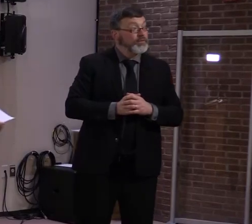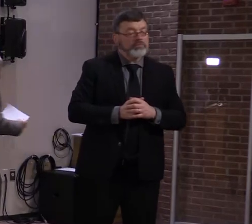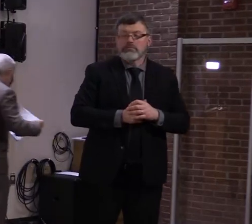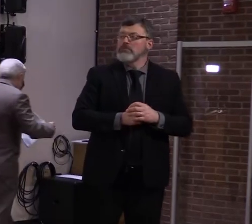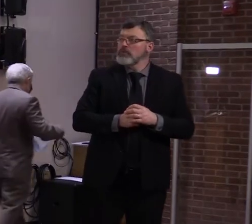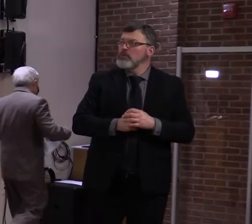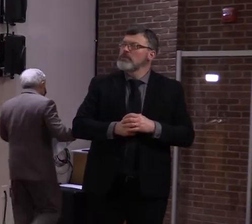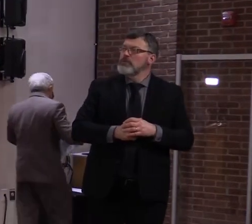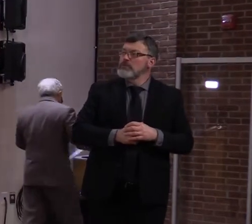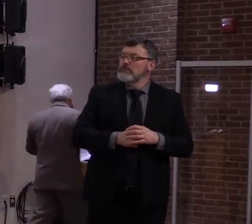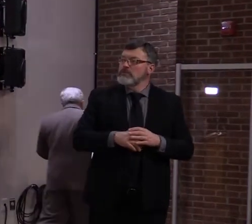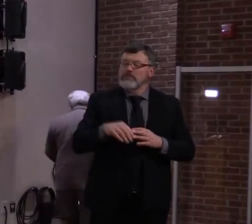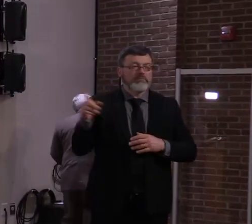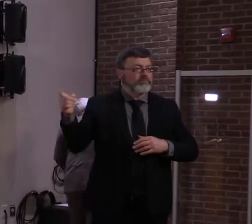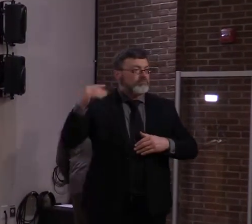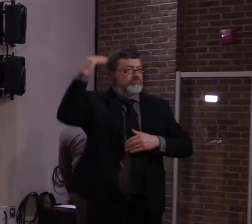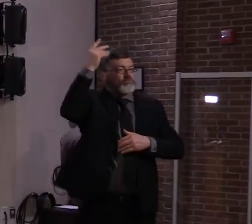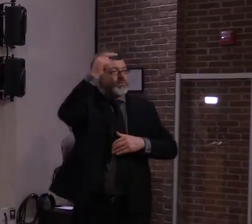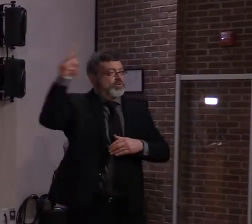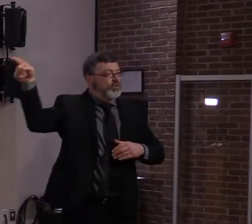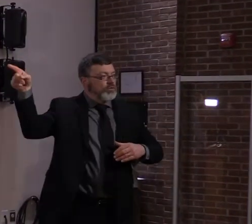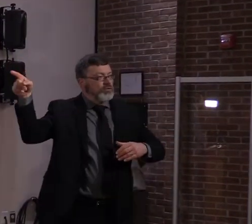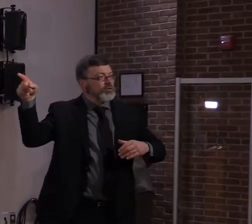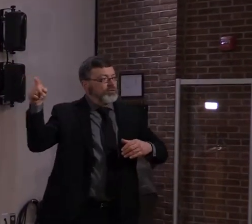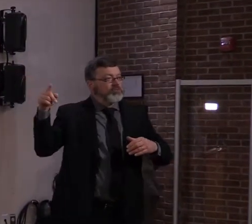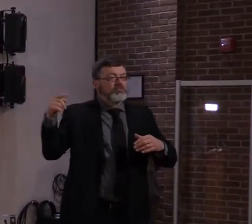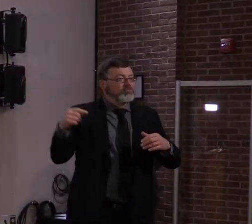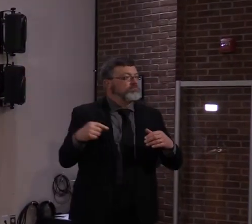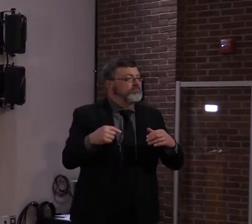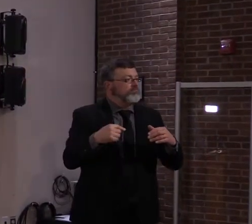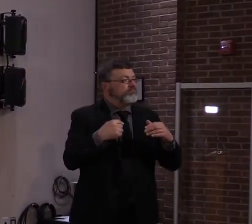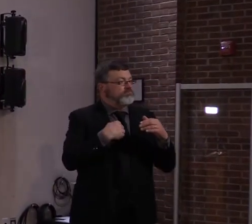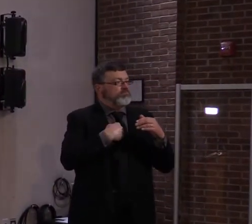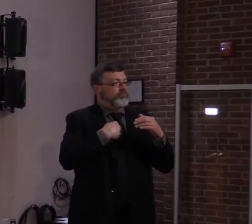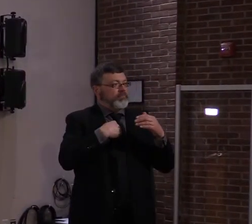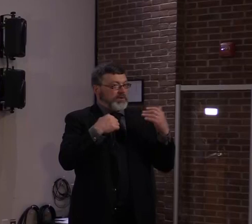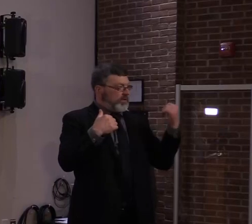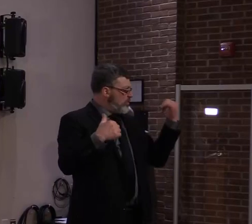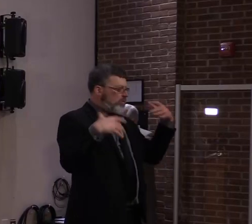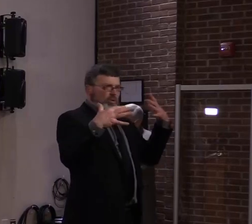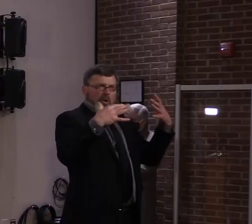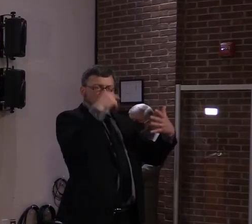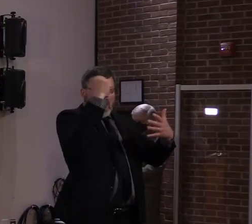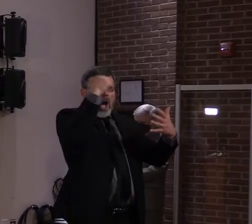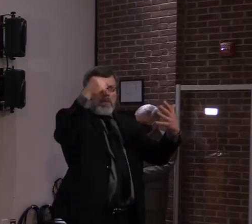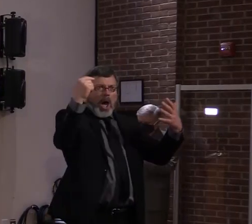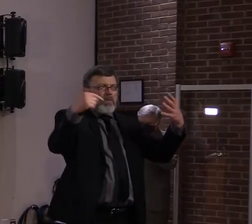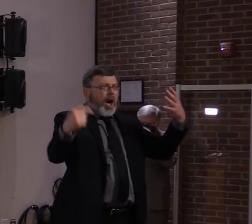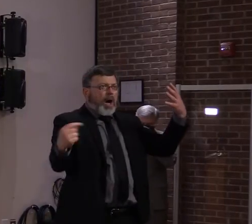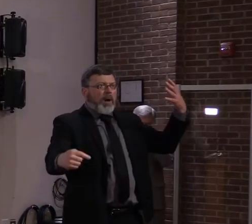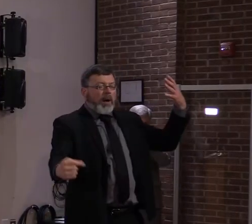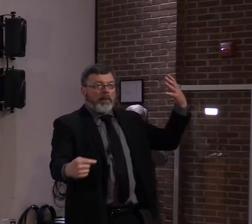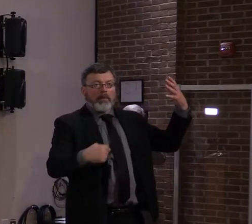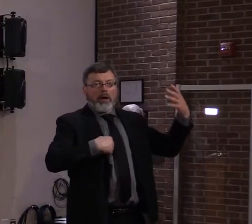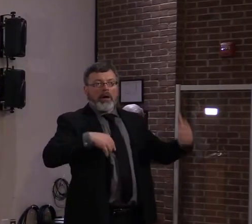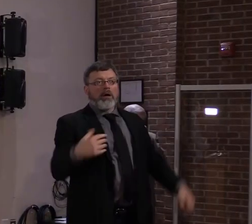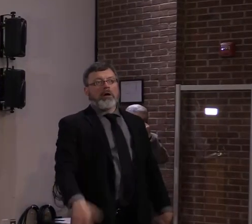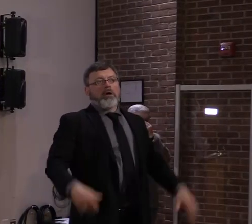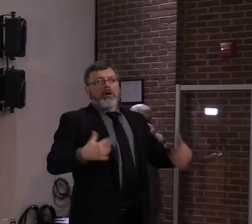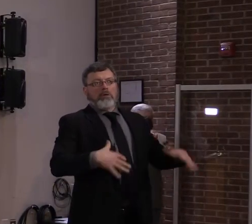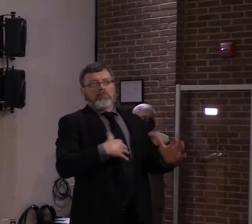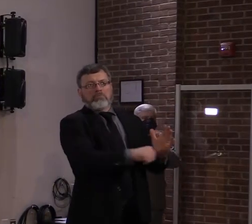Yep. I think Secretary Smith covered the list pretty well. And in my opening comments, I talked a little bit about the communication as